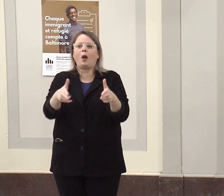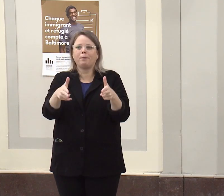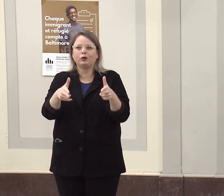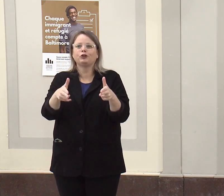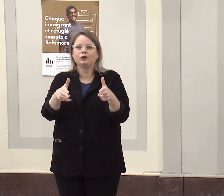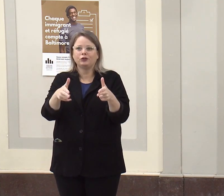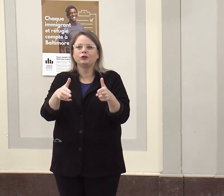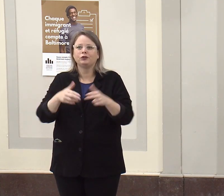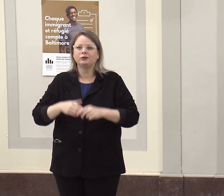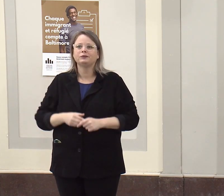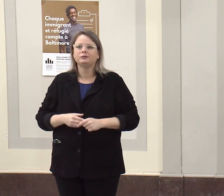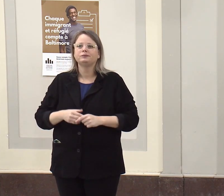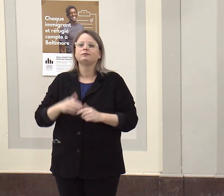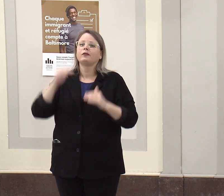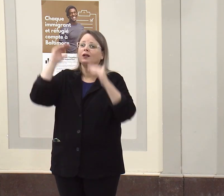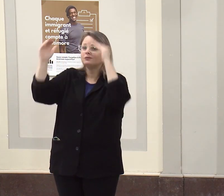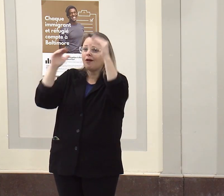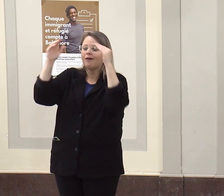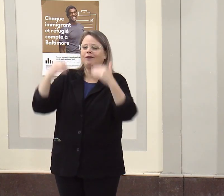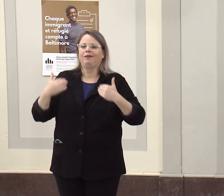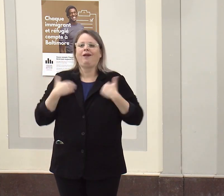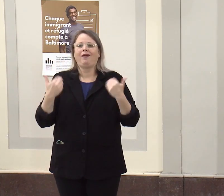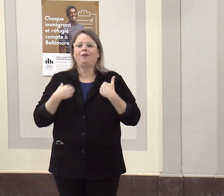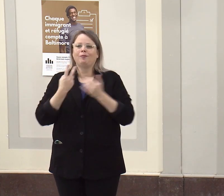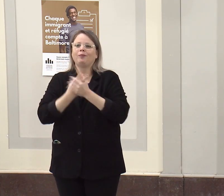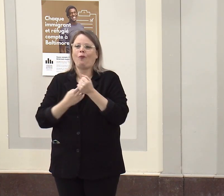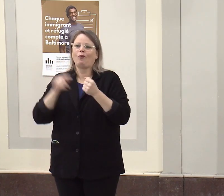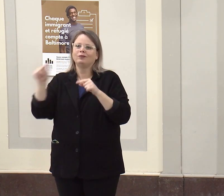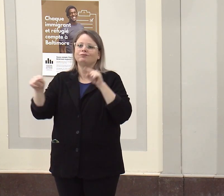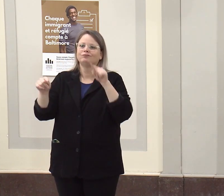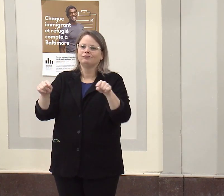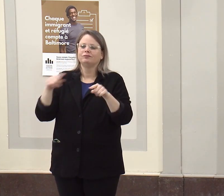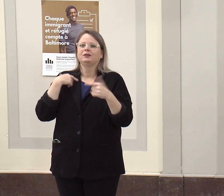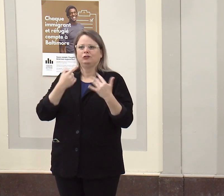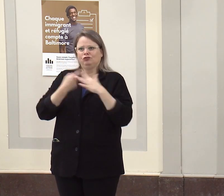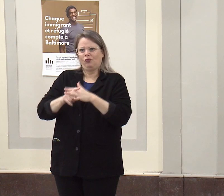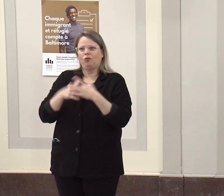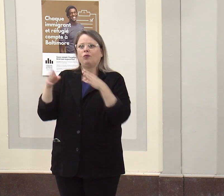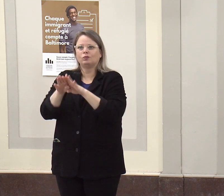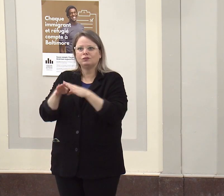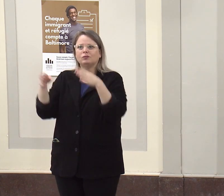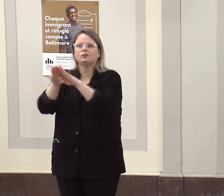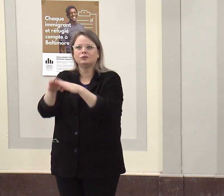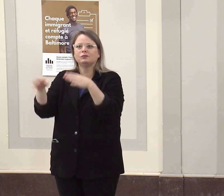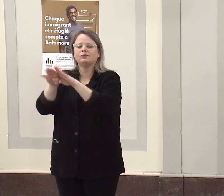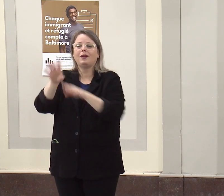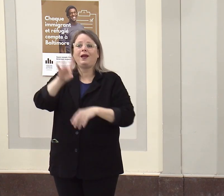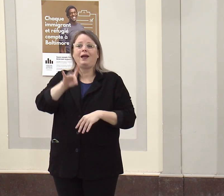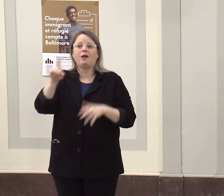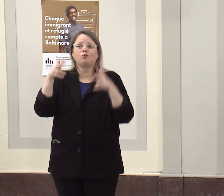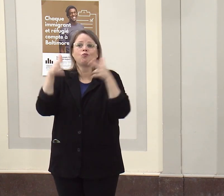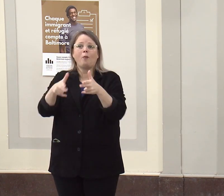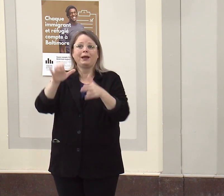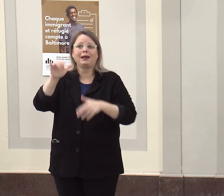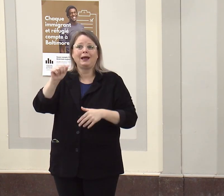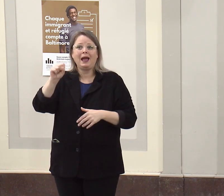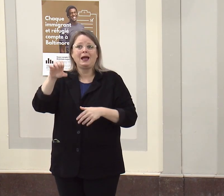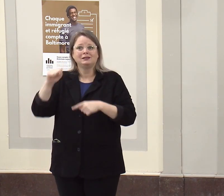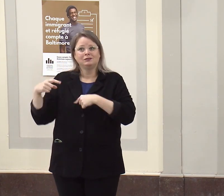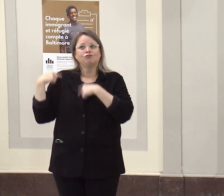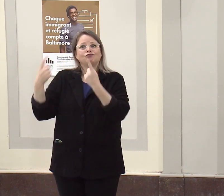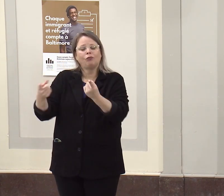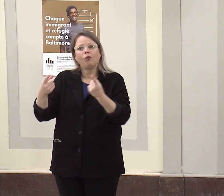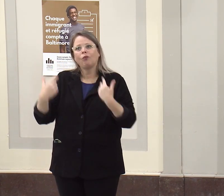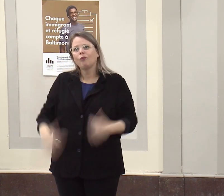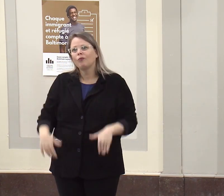juveniles. As a result of these arrests, we have been able to close 88 robbery cases. So while we continue to make great strides in